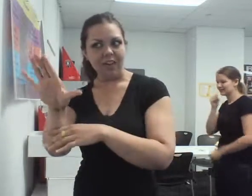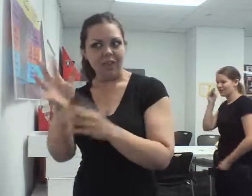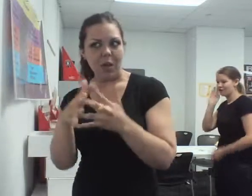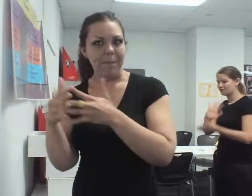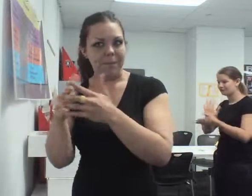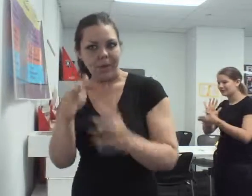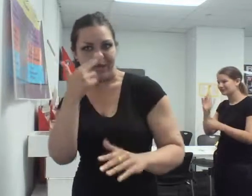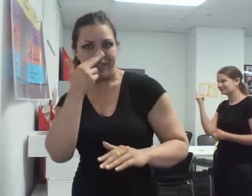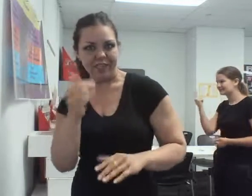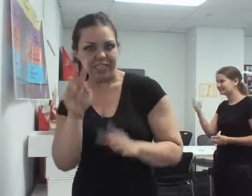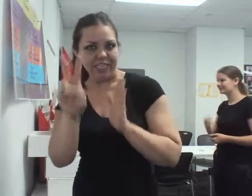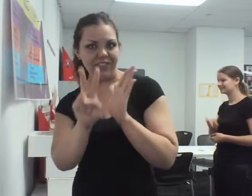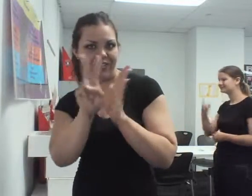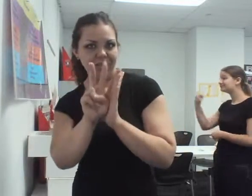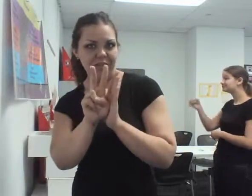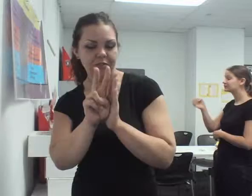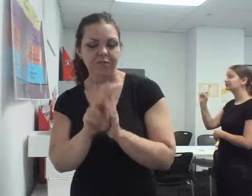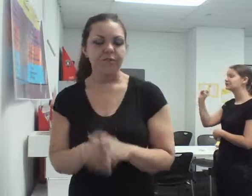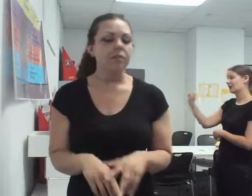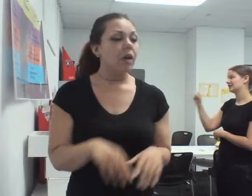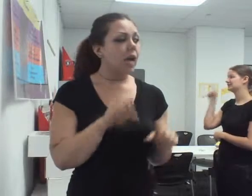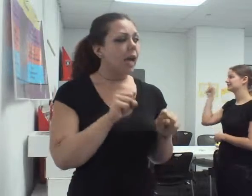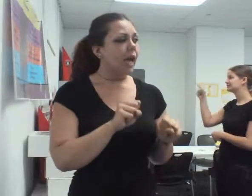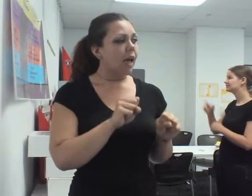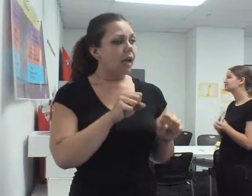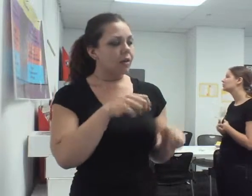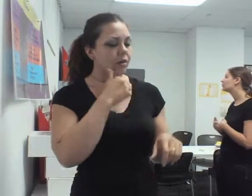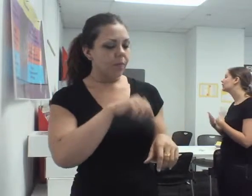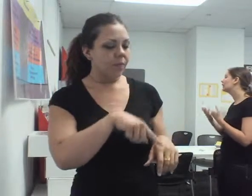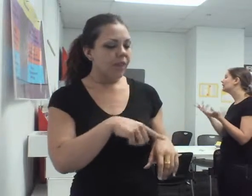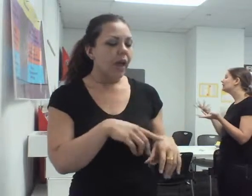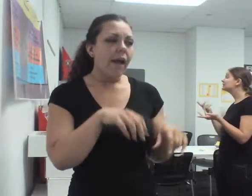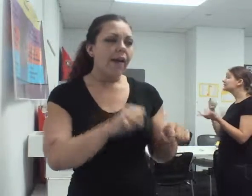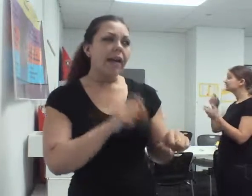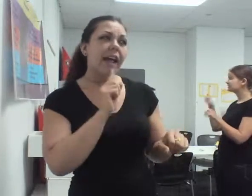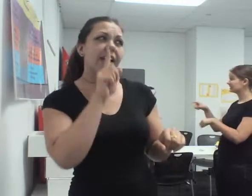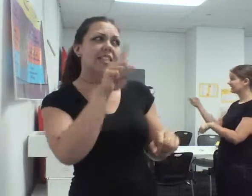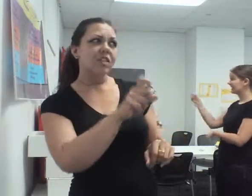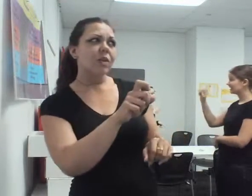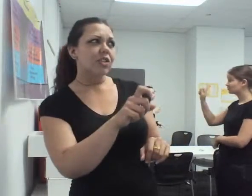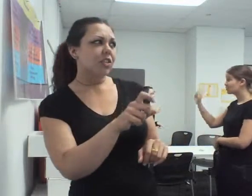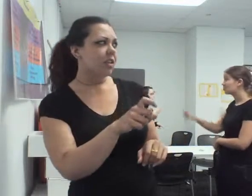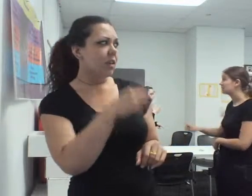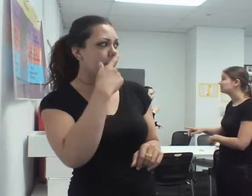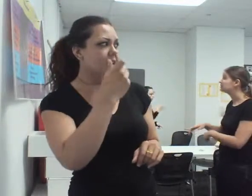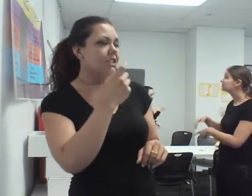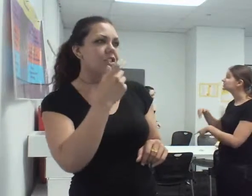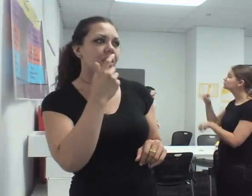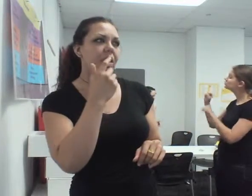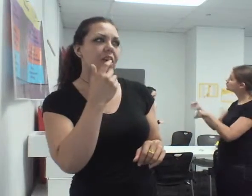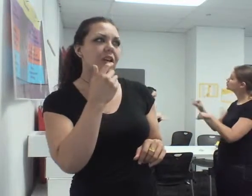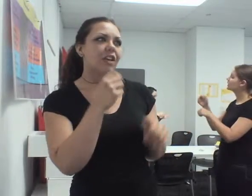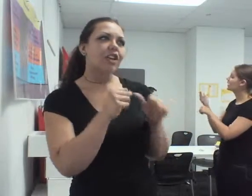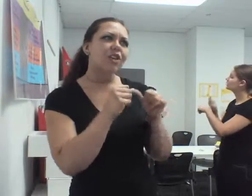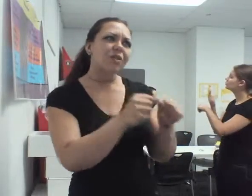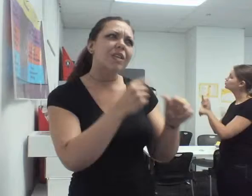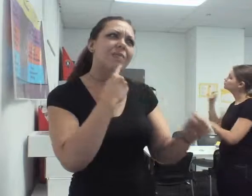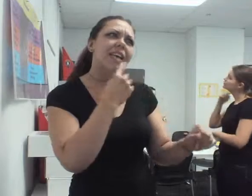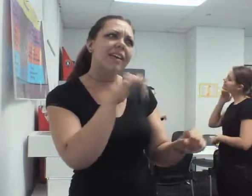ask a question? Is this about these, what you're saying is a lot of the confused inflection when you're going from ASL